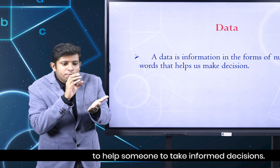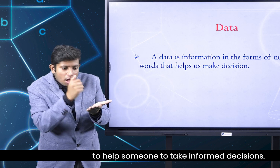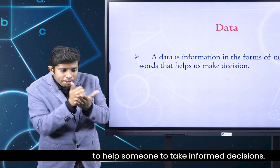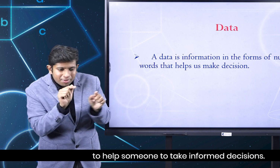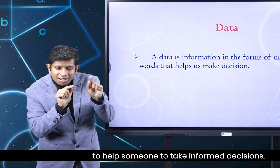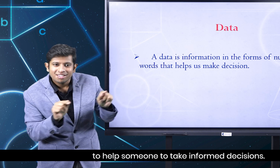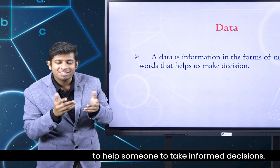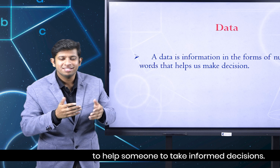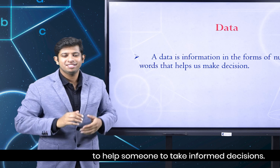decisions.